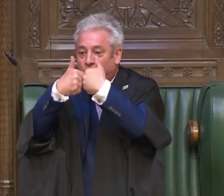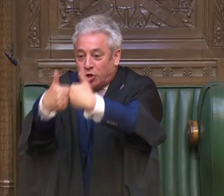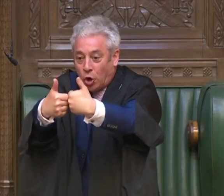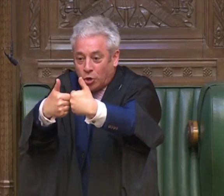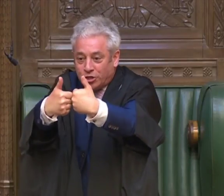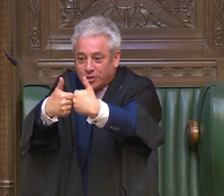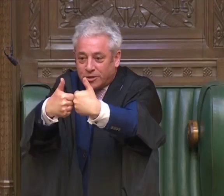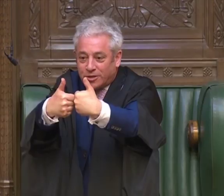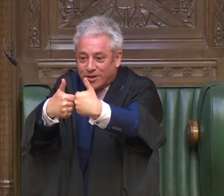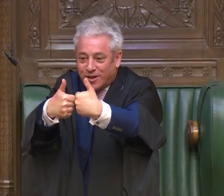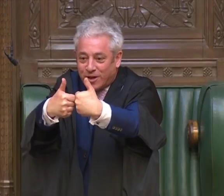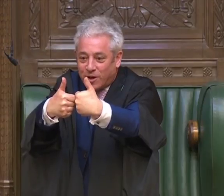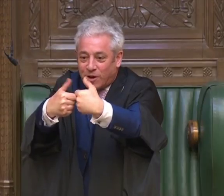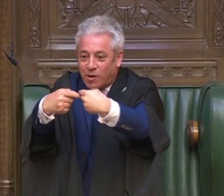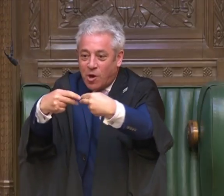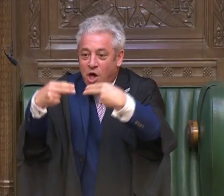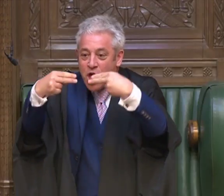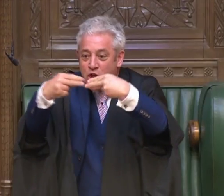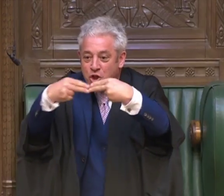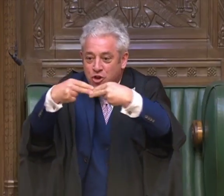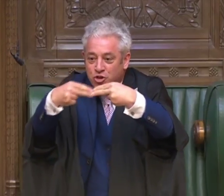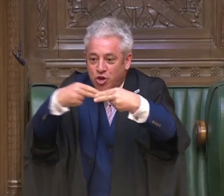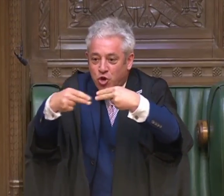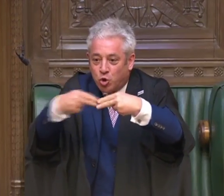good news.